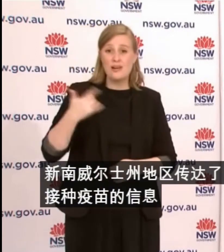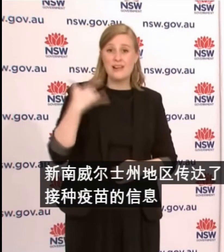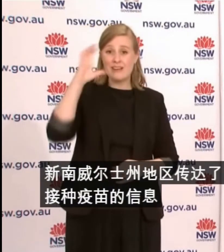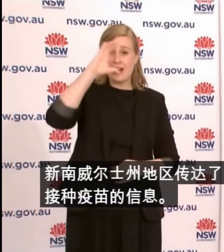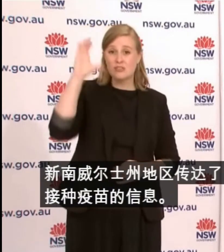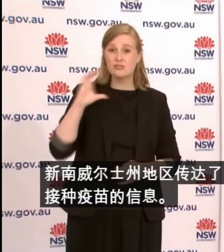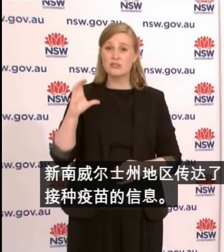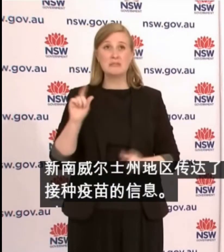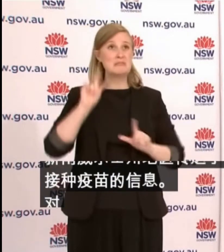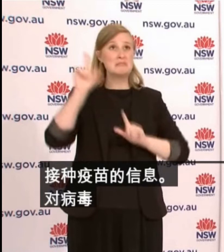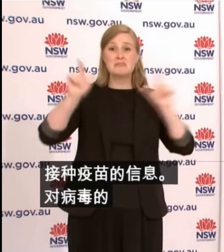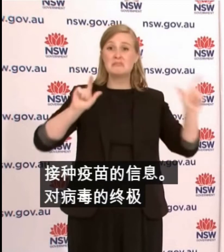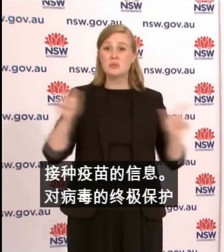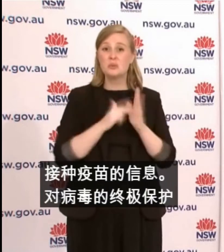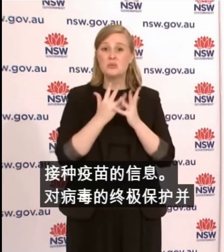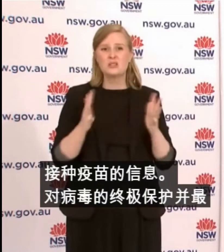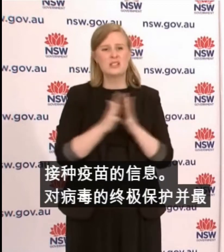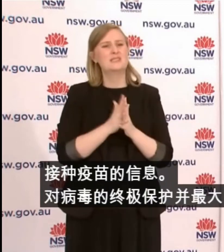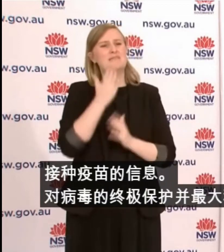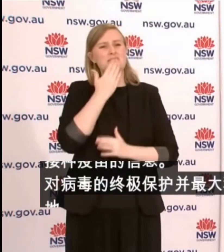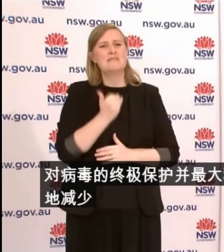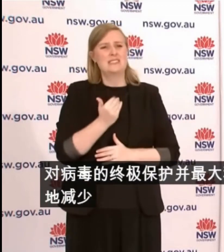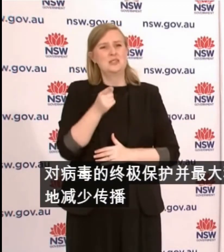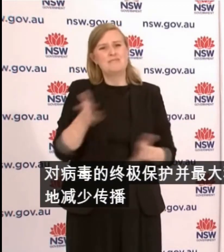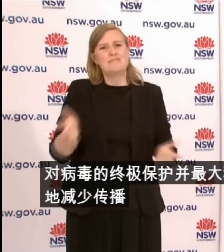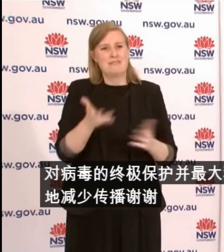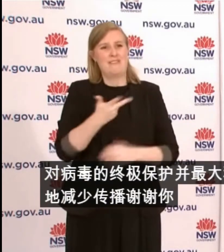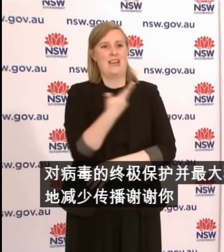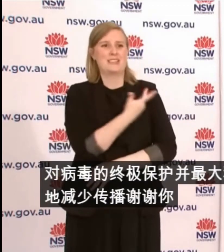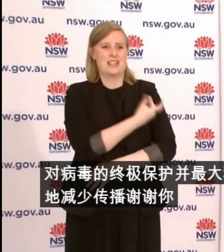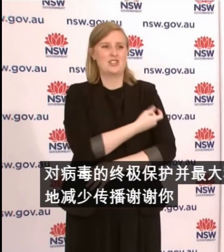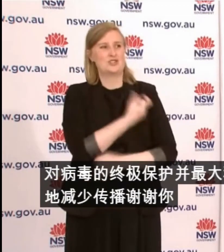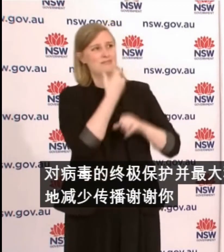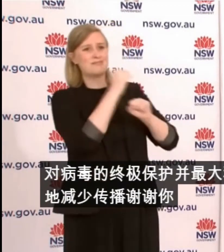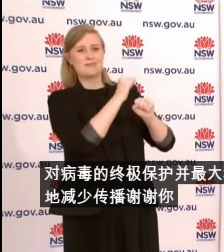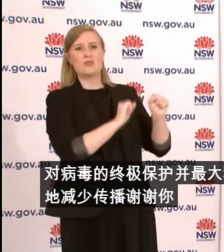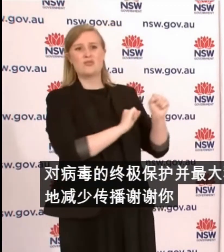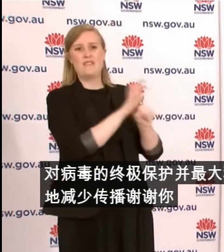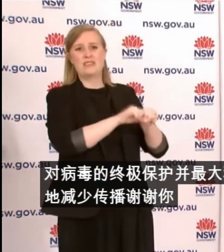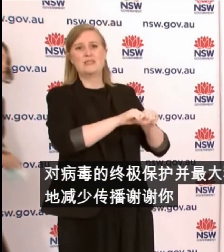is the ultimate protection against the virus and minimising the spread. Thank you.